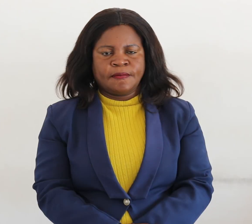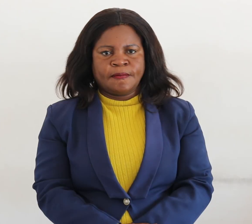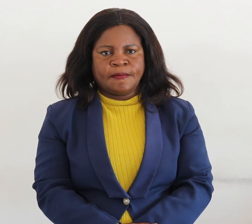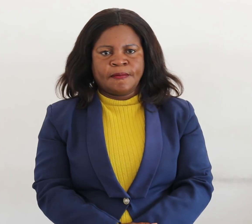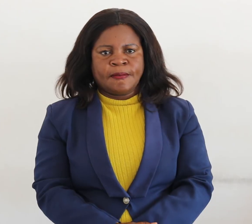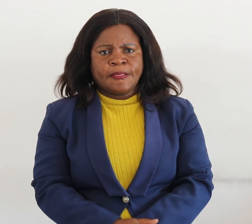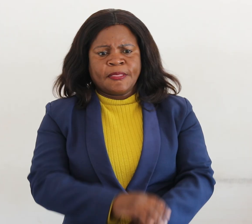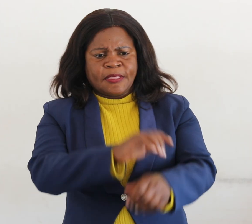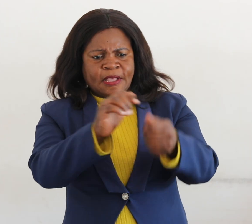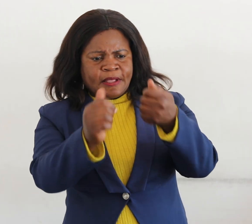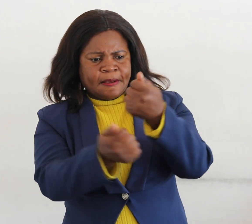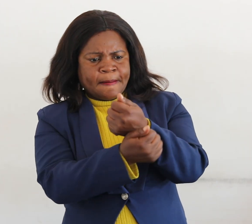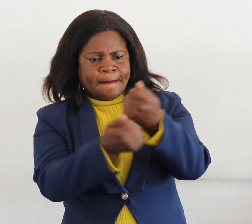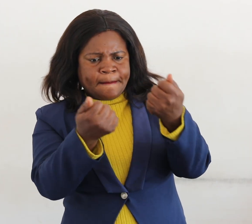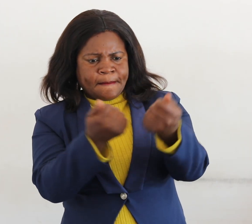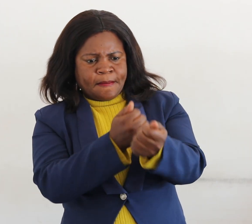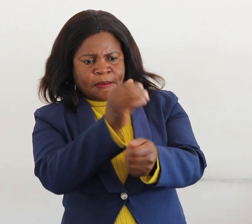Amendment of Section 13.